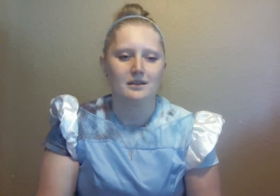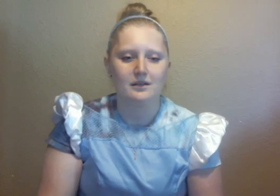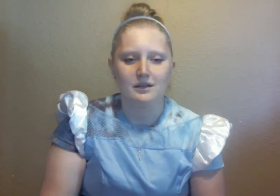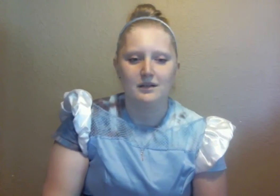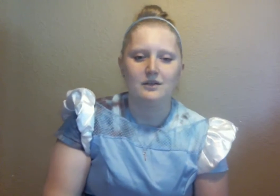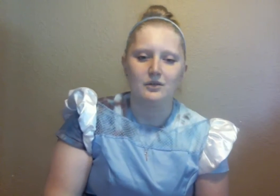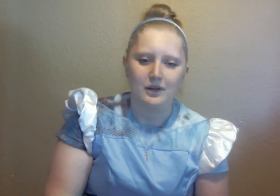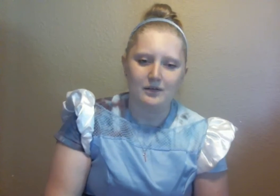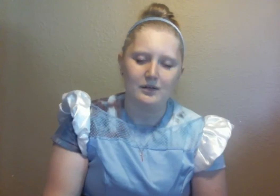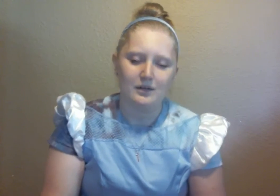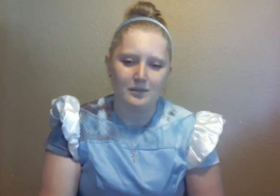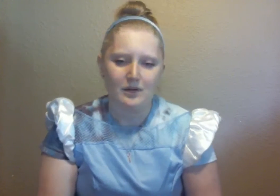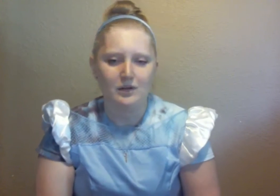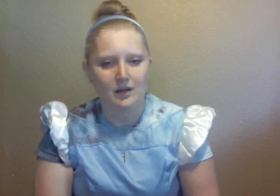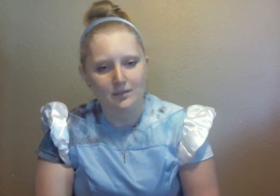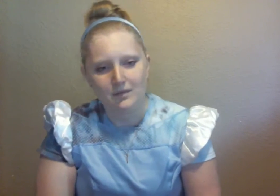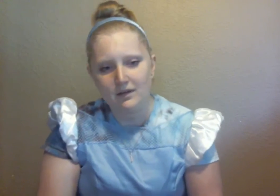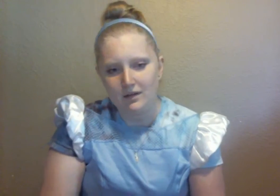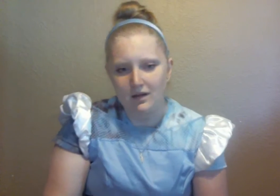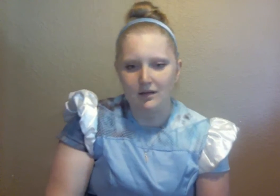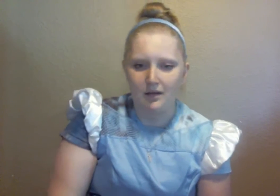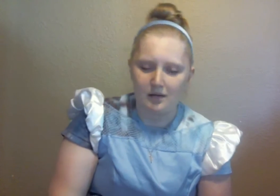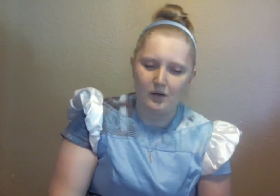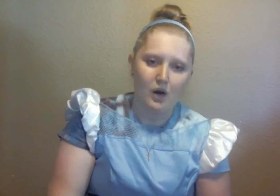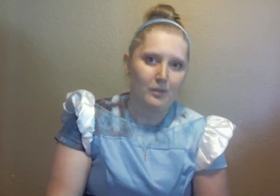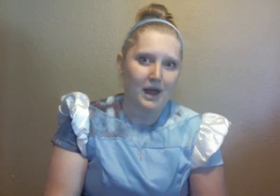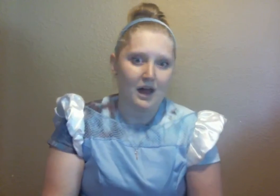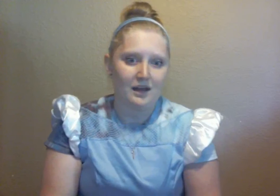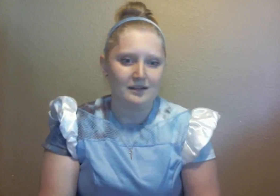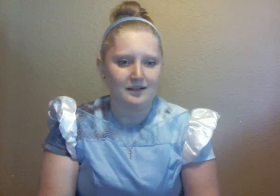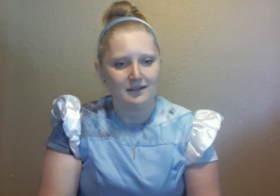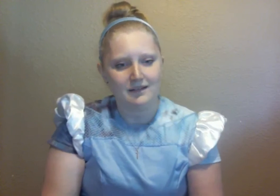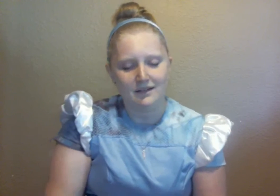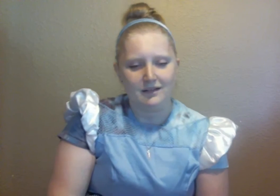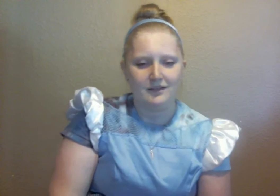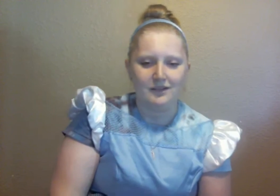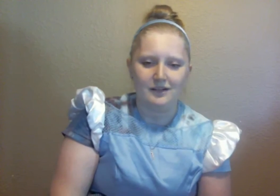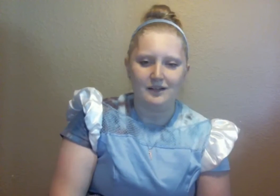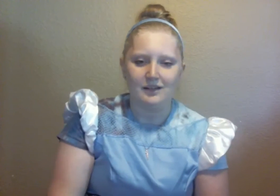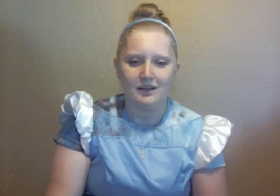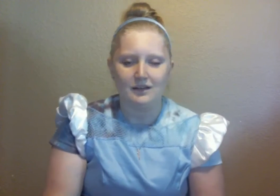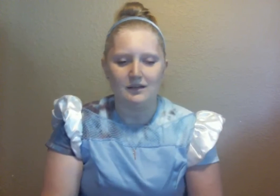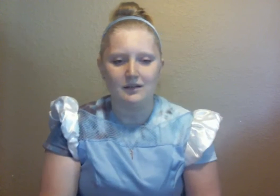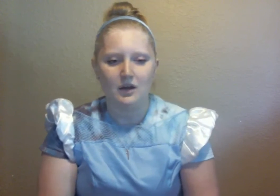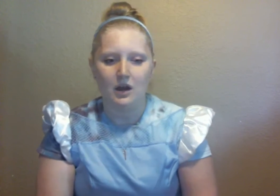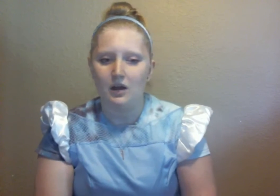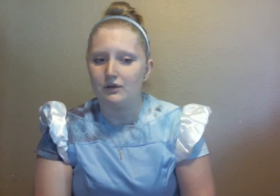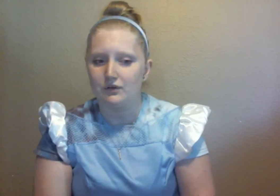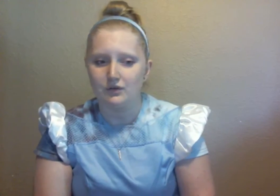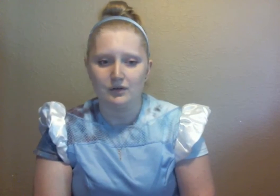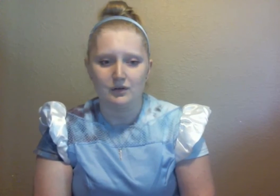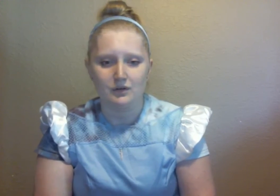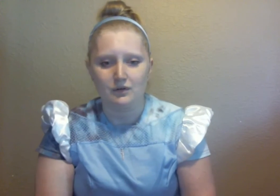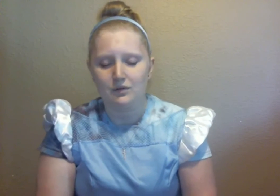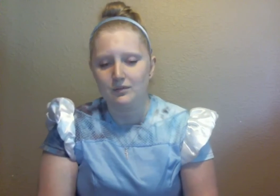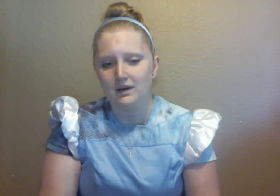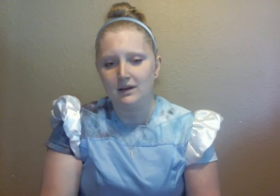sing? Would you run? Would you skip? Would you hop? Would you fly high? Oh my! These extraordinary things are sure to